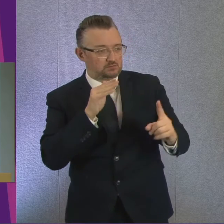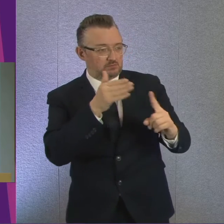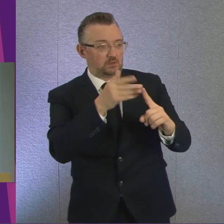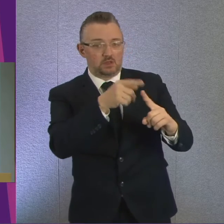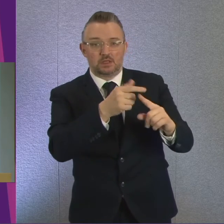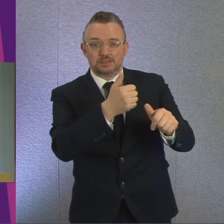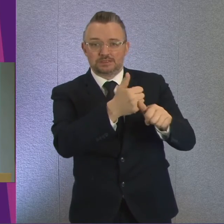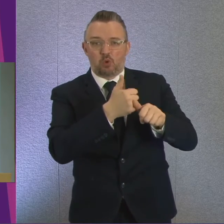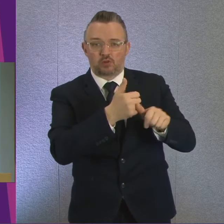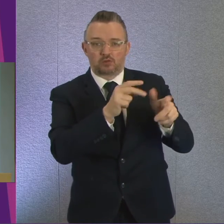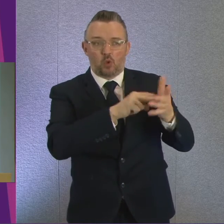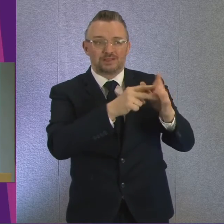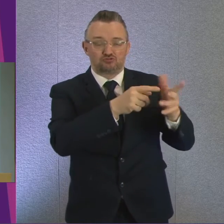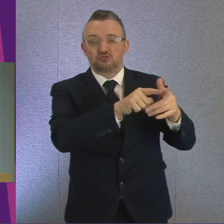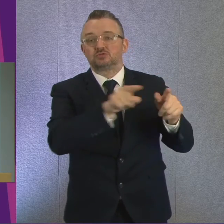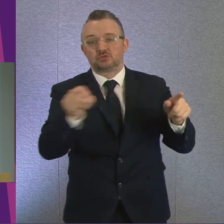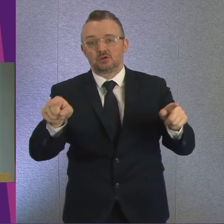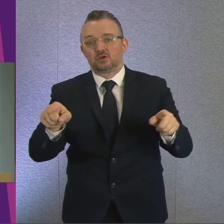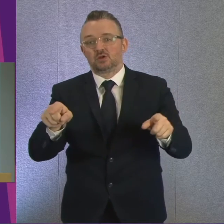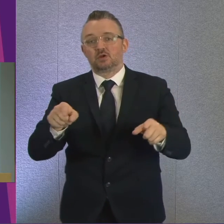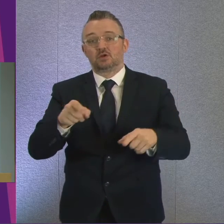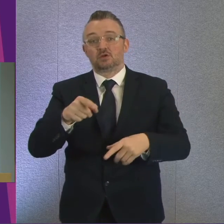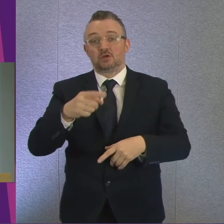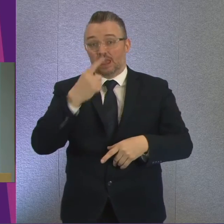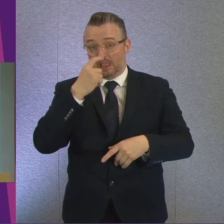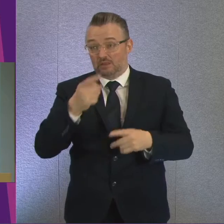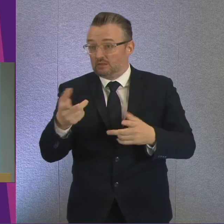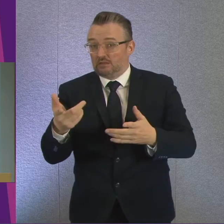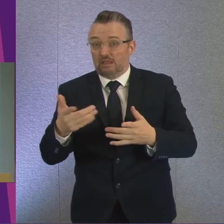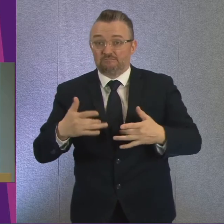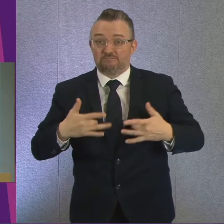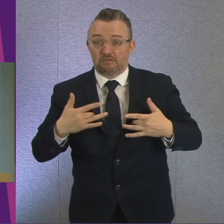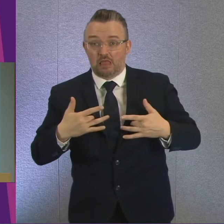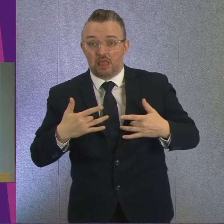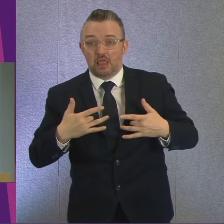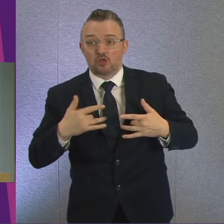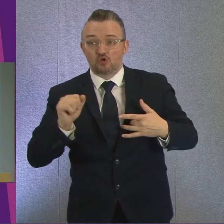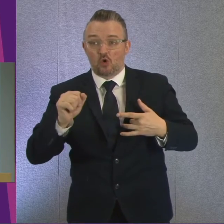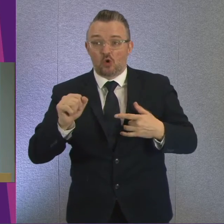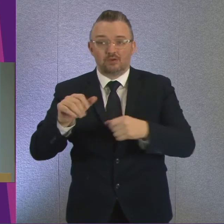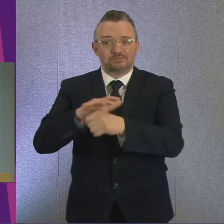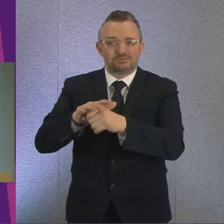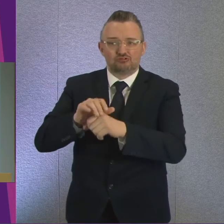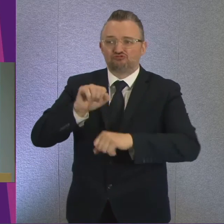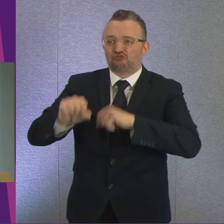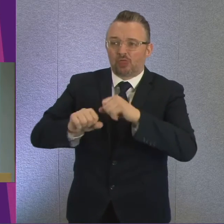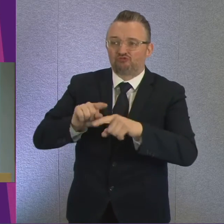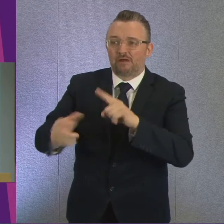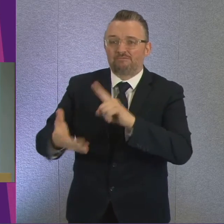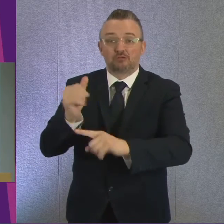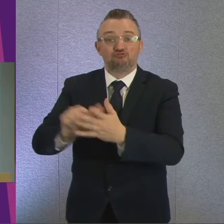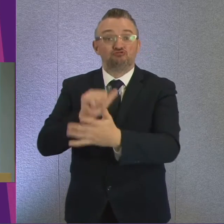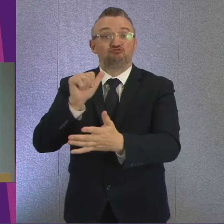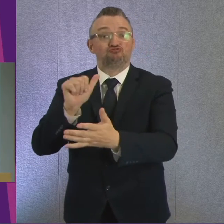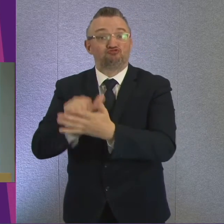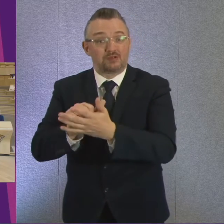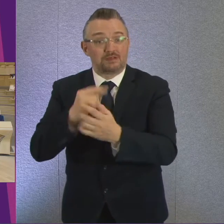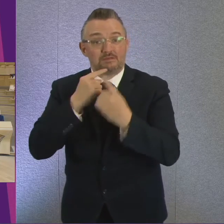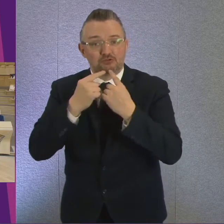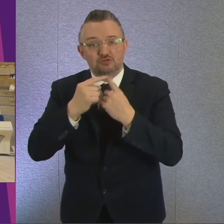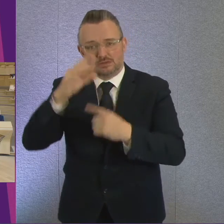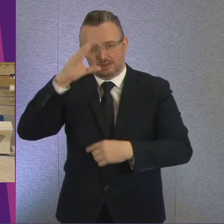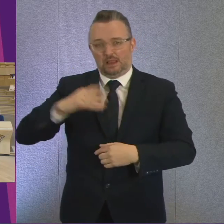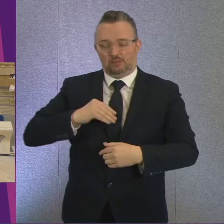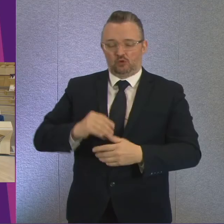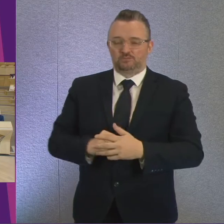organisations, but obviously you're more than welcome to come back to us if your constituent is struggling to find the support that they require.